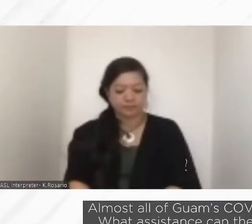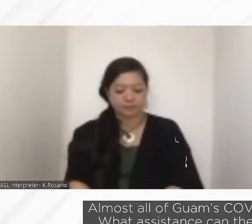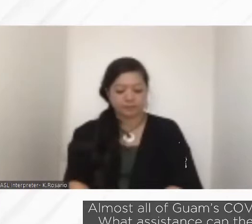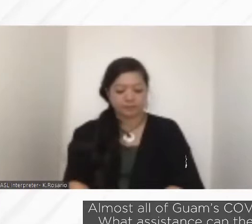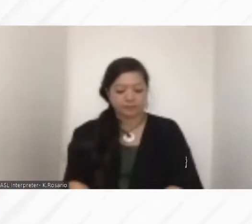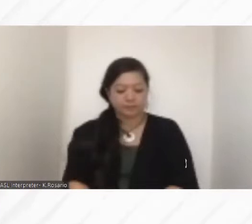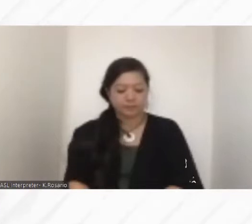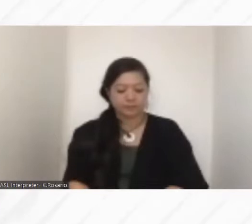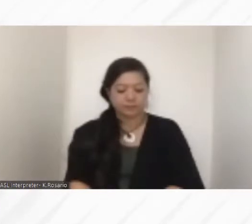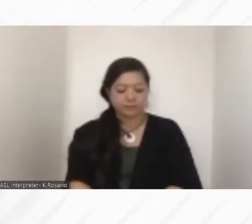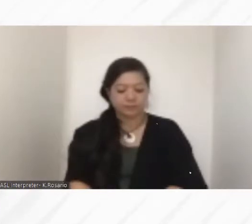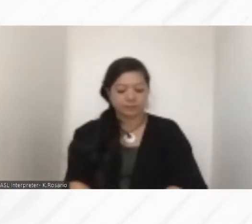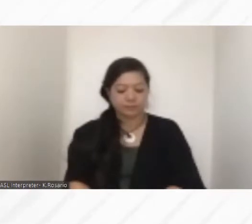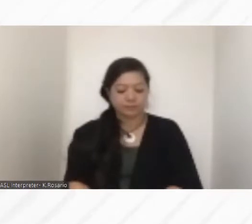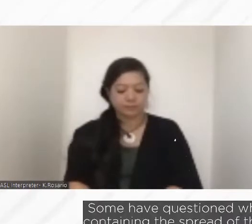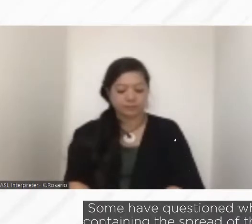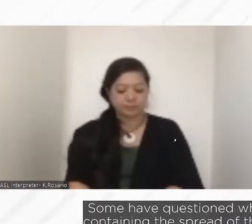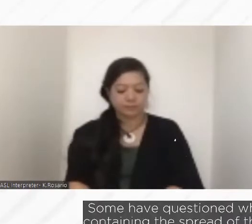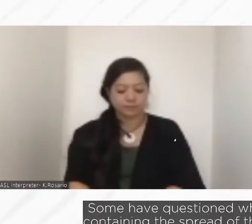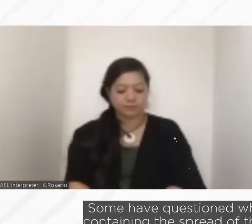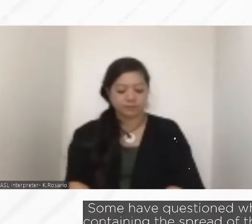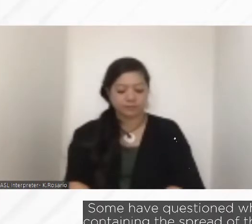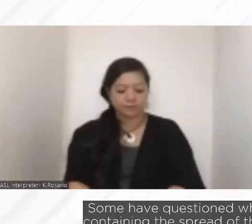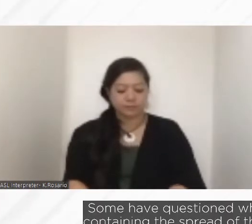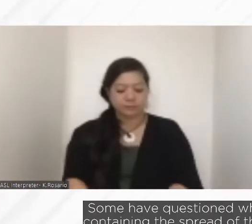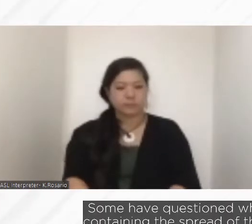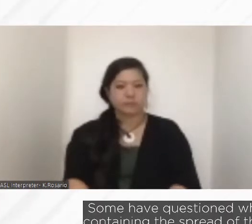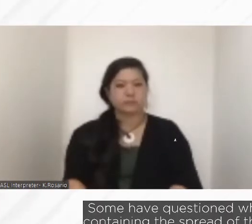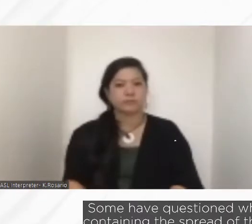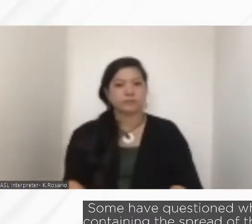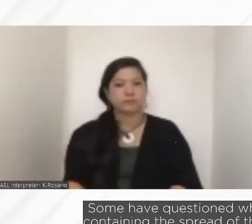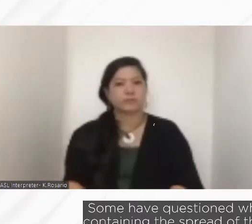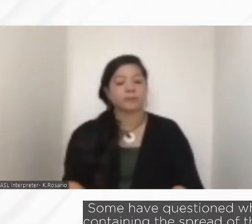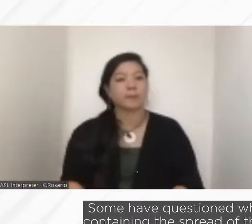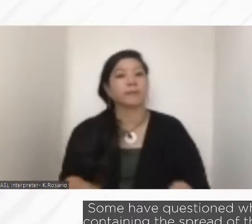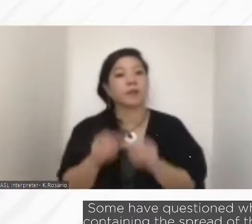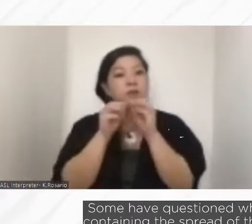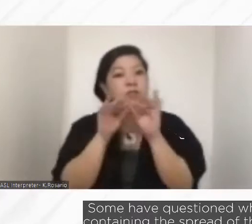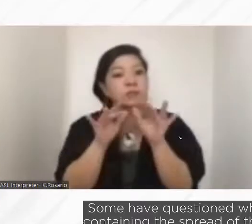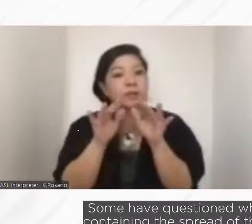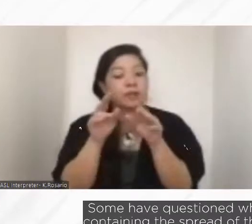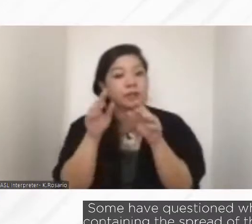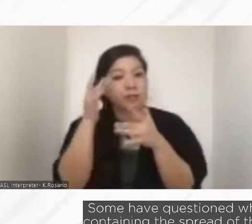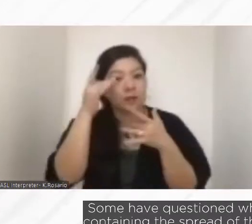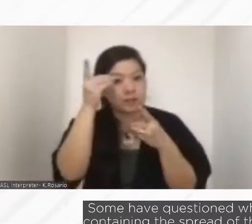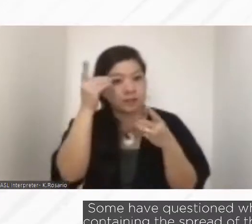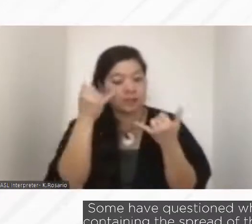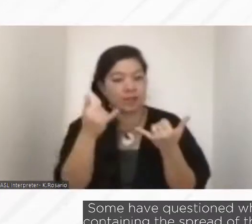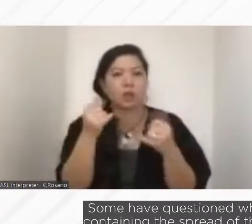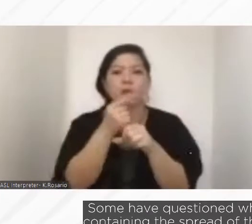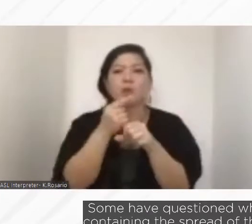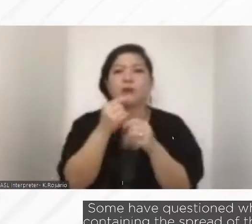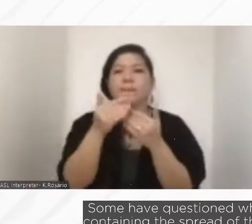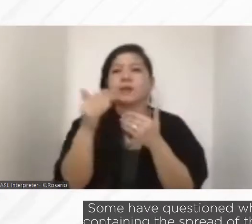Some have questioned whether lockdowns are effective in containing the spread of the virus. What is your view on that? Will Guam be on the list